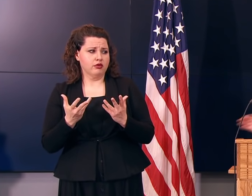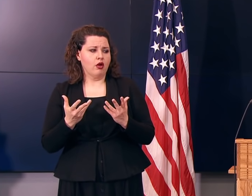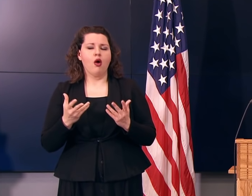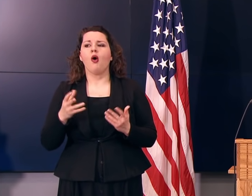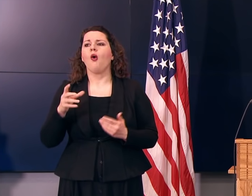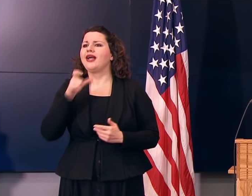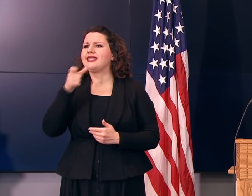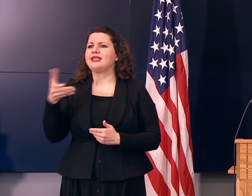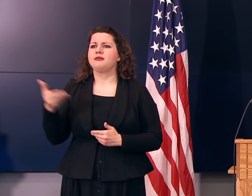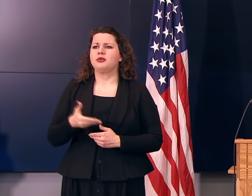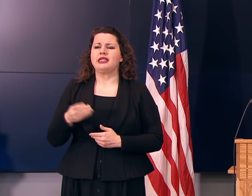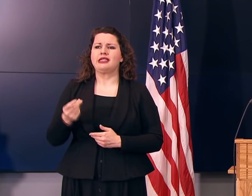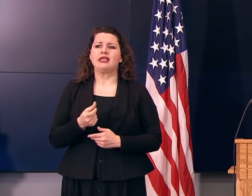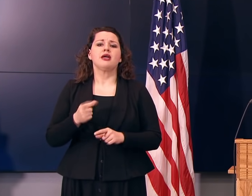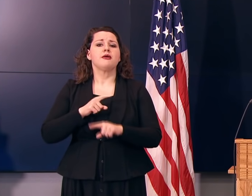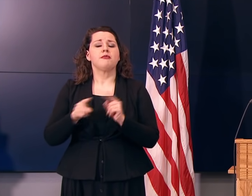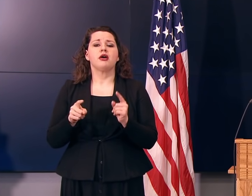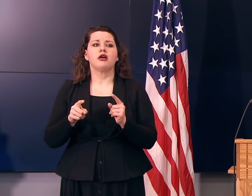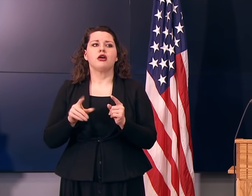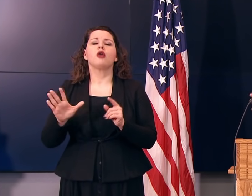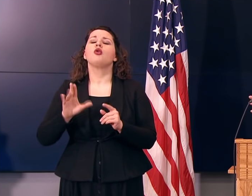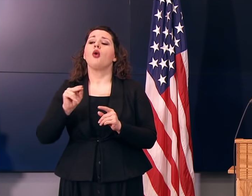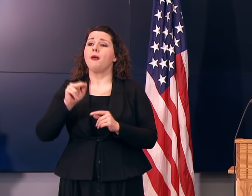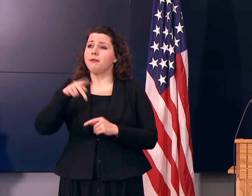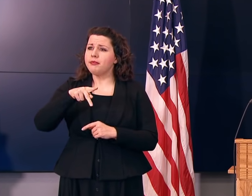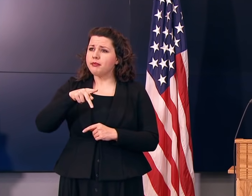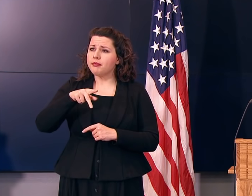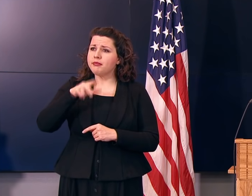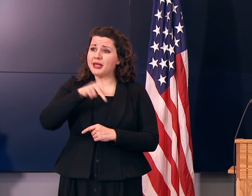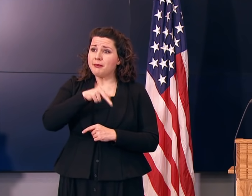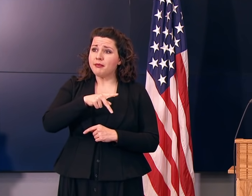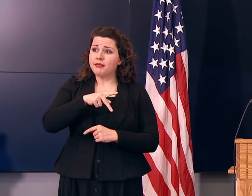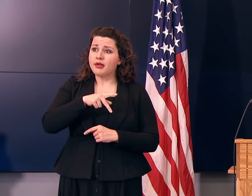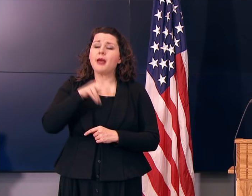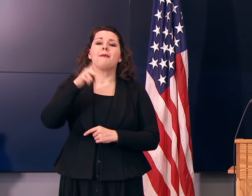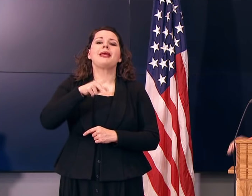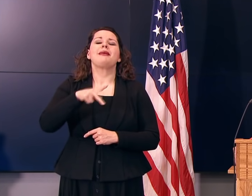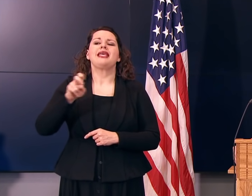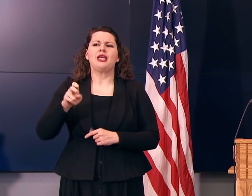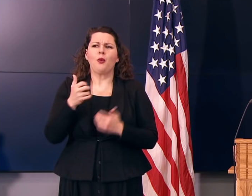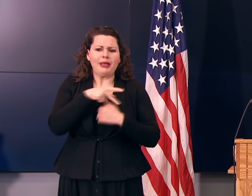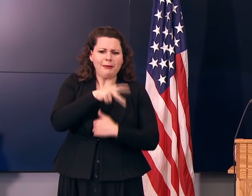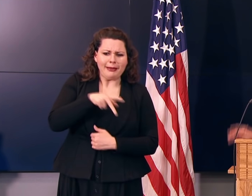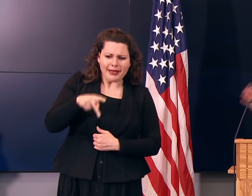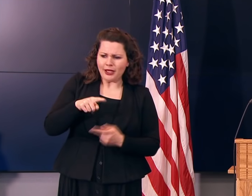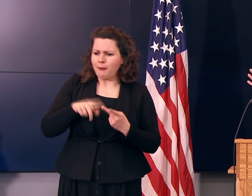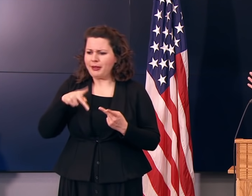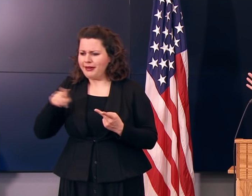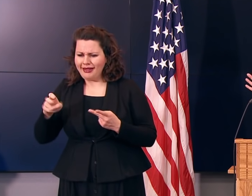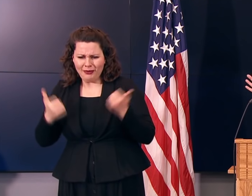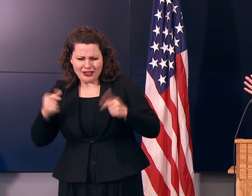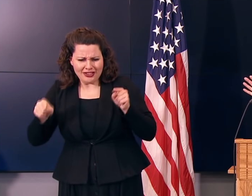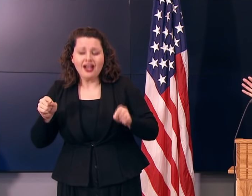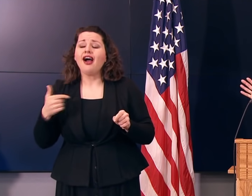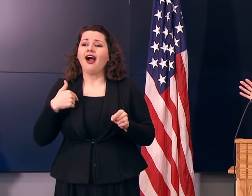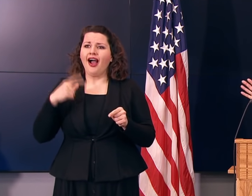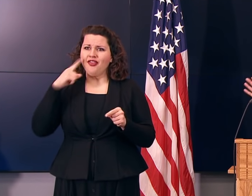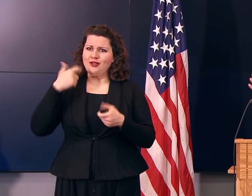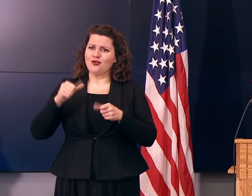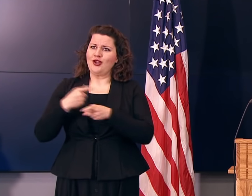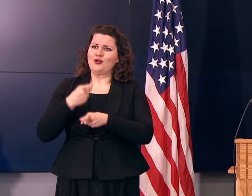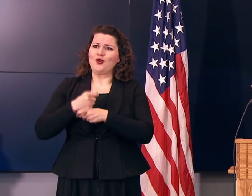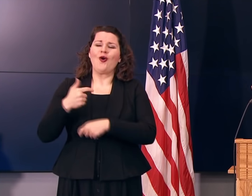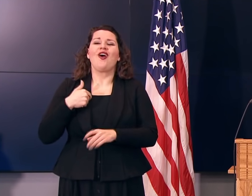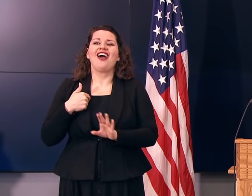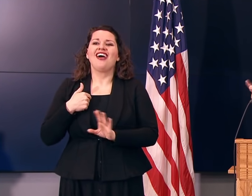bring that, but actually we are with the PPP or the PPE? I'm sorry, PPE. Okay. I know. I think they were trying to play a joke on us. That